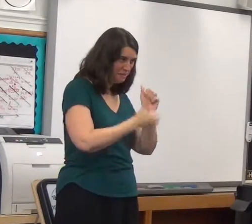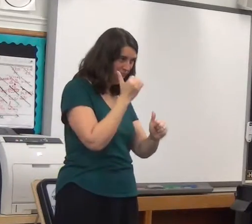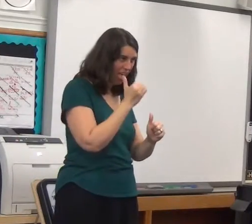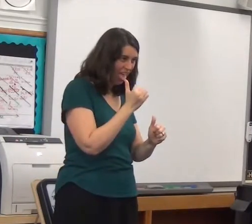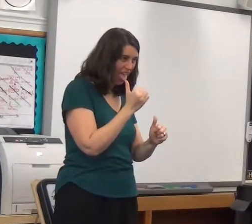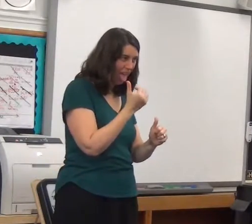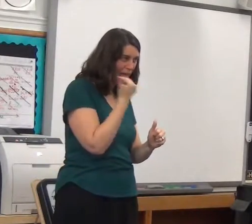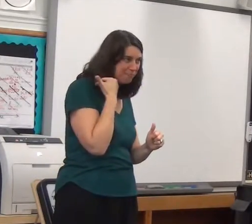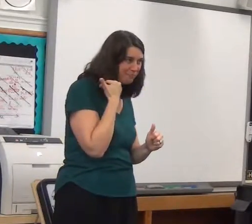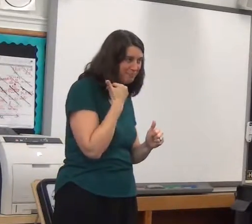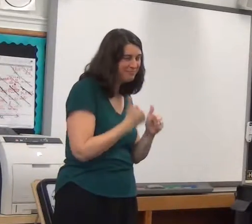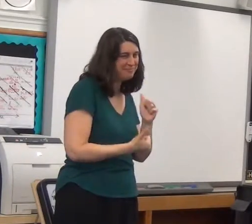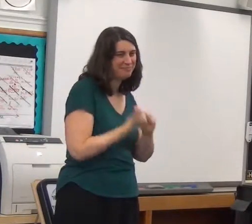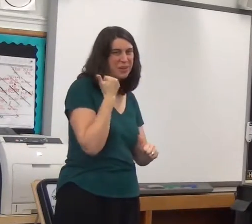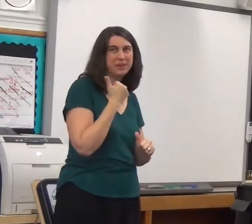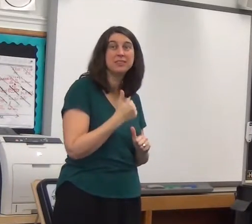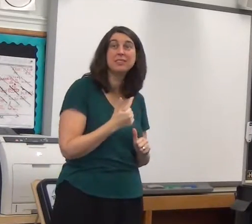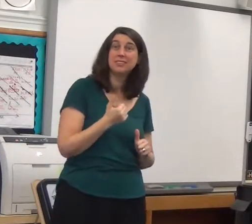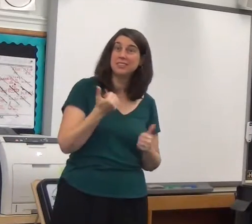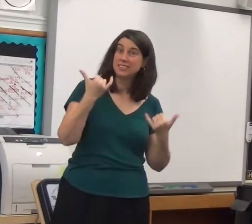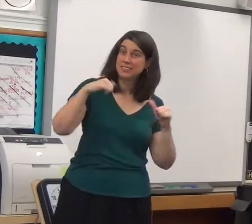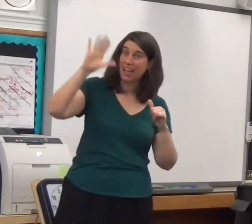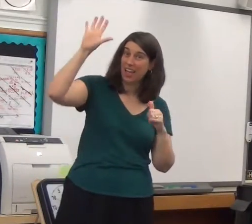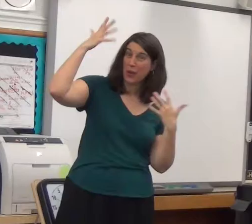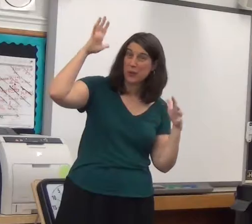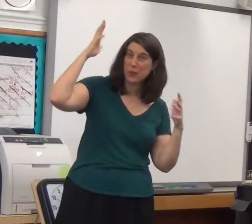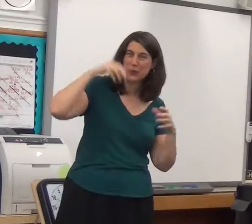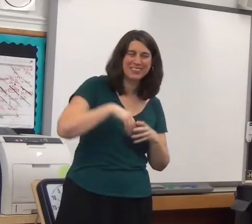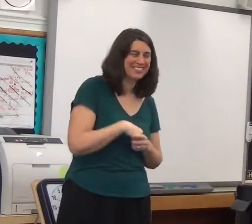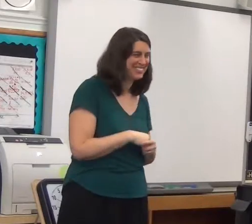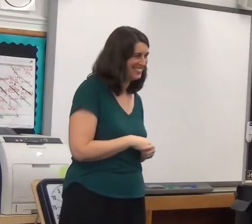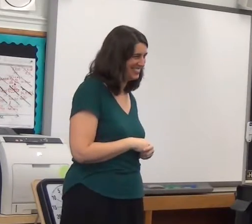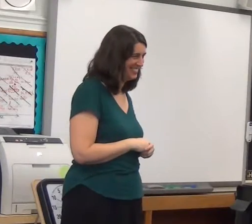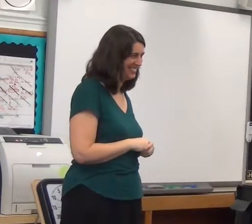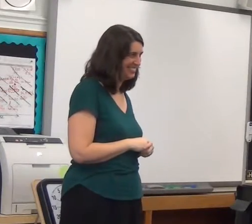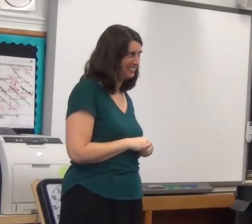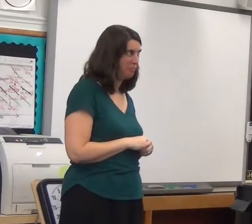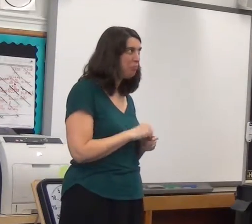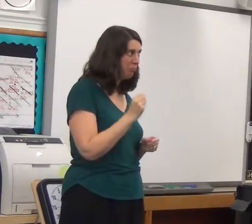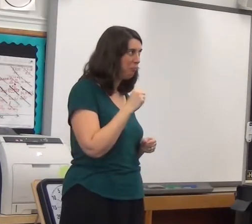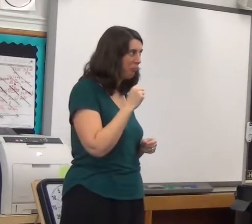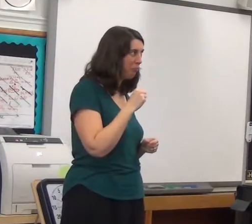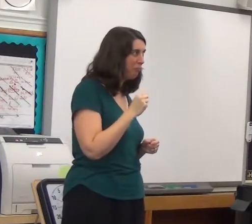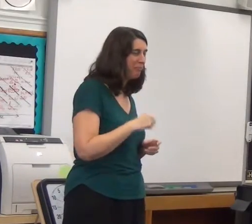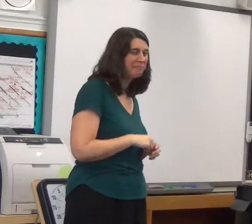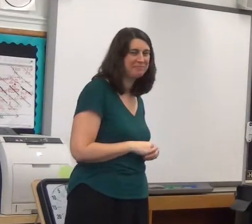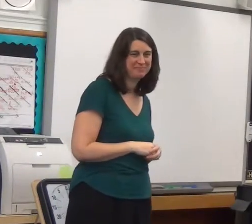time. Most of you. Jason, were your hands up? That was weird. Yes.